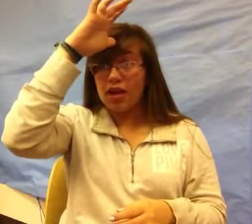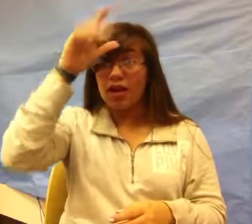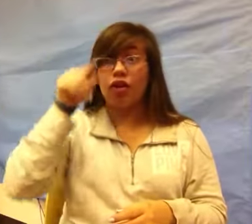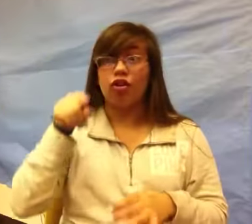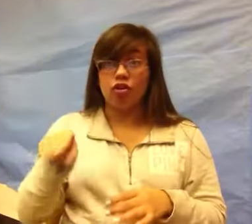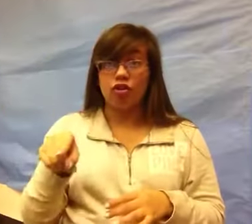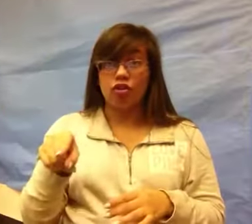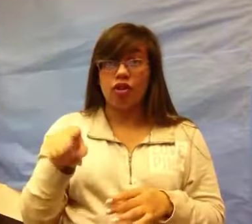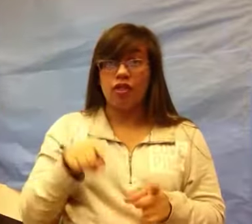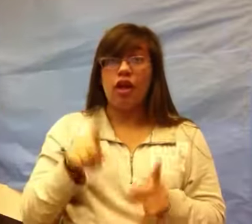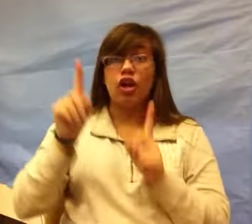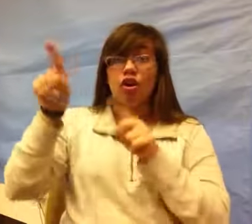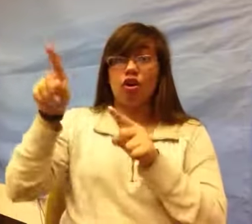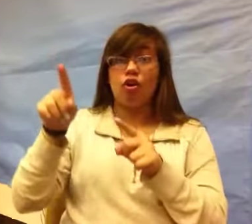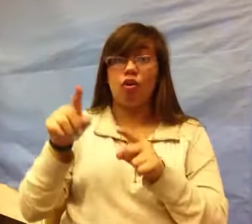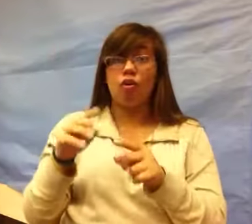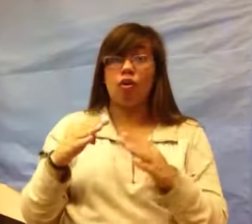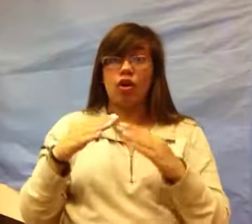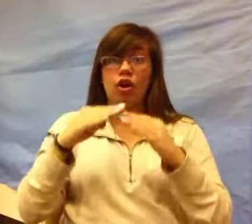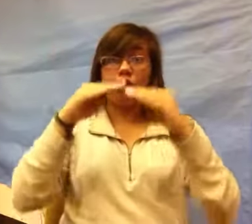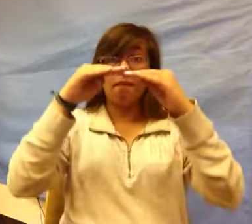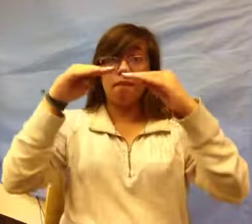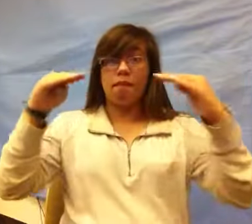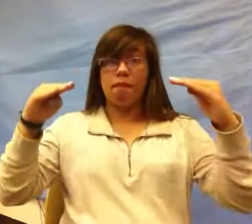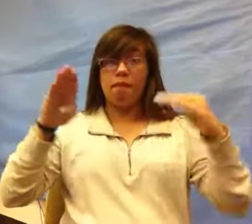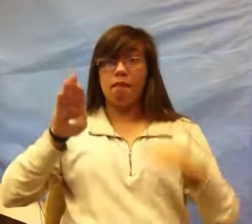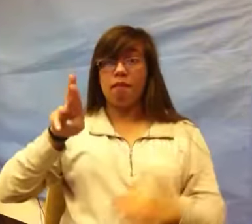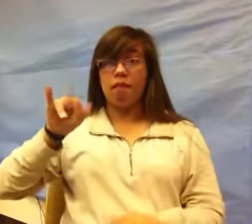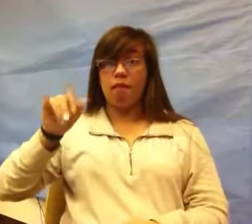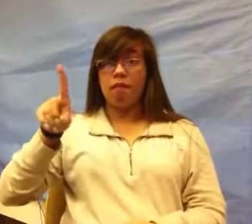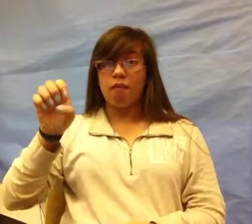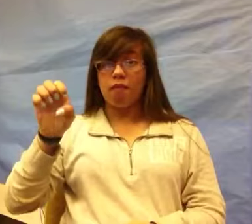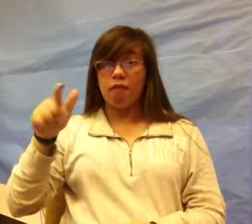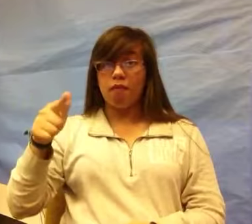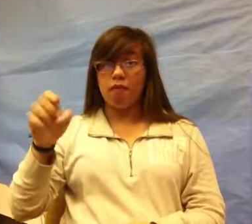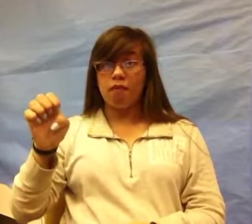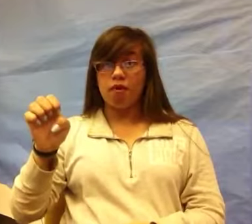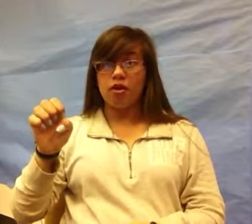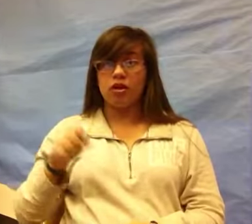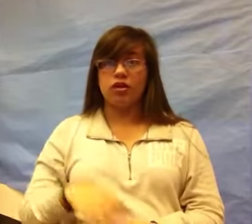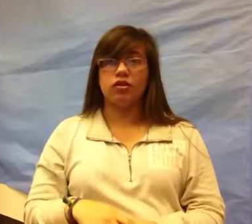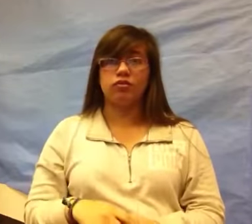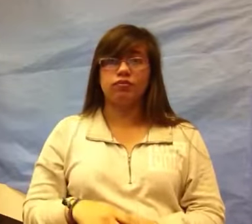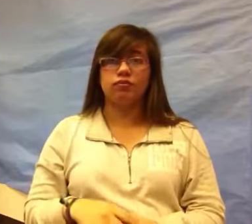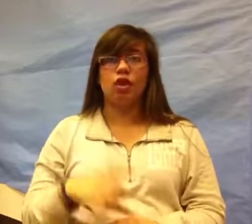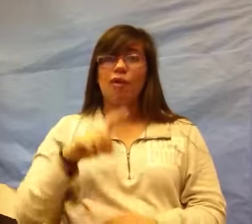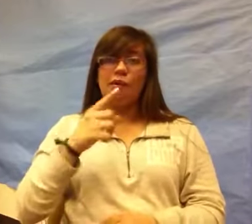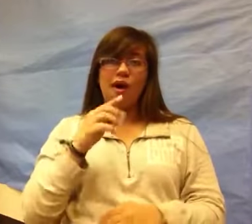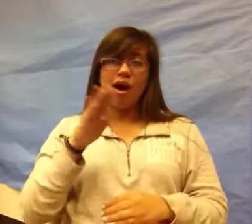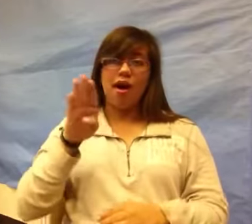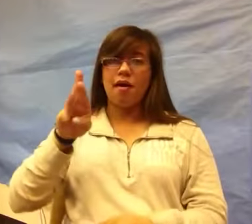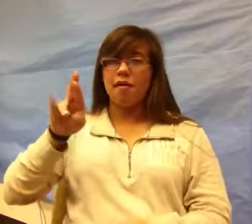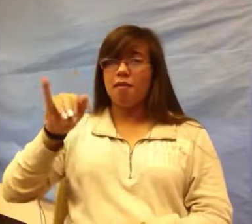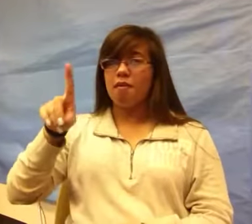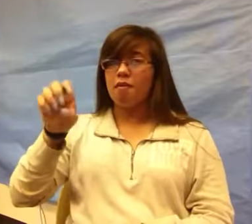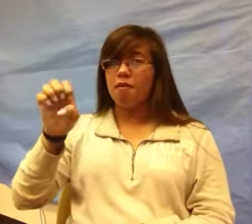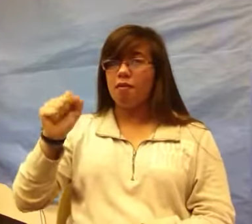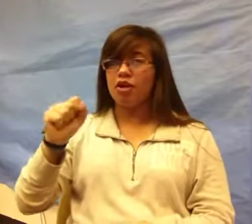think the plank's going to fall out in the middle. And one of them was like a really sturdy bridge, like it's not going anywhere, you're going to be fine if you're on